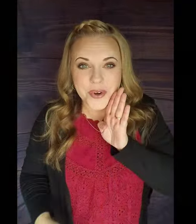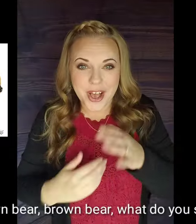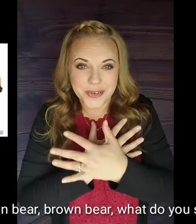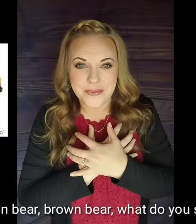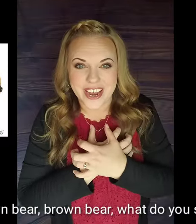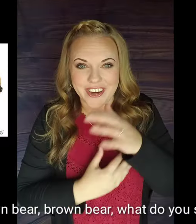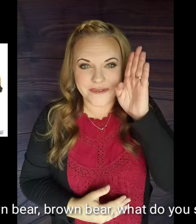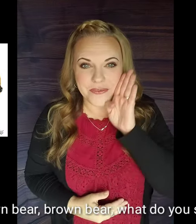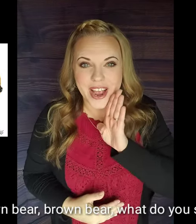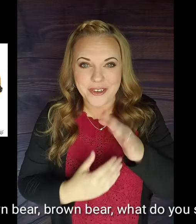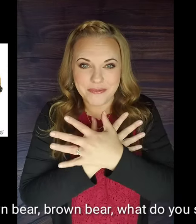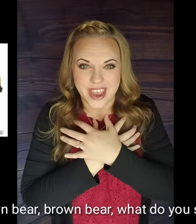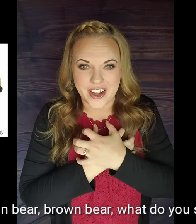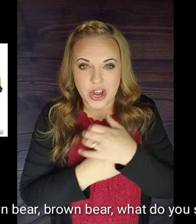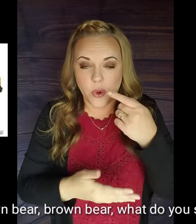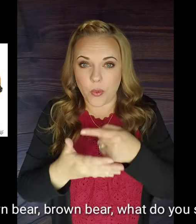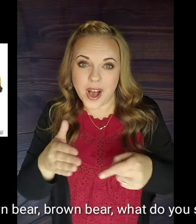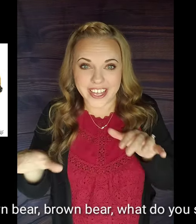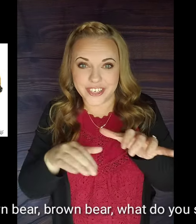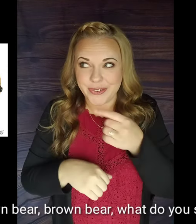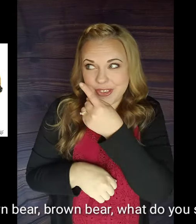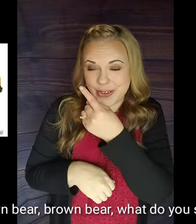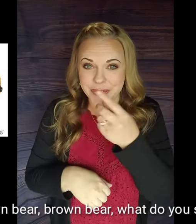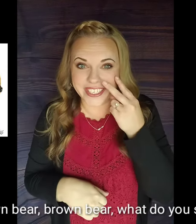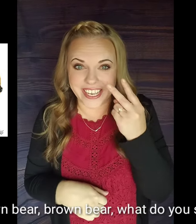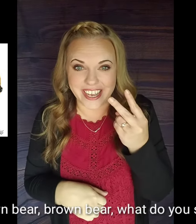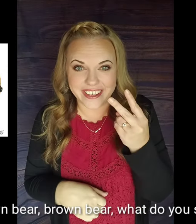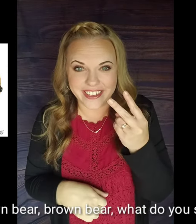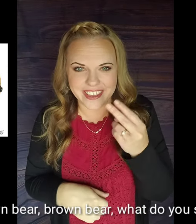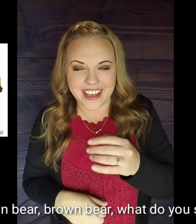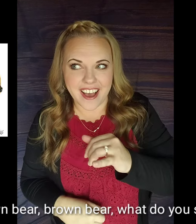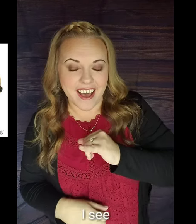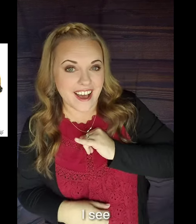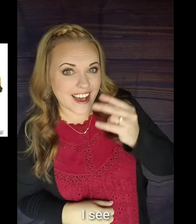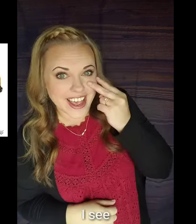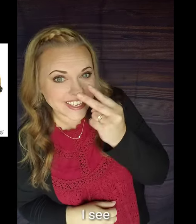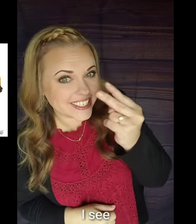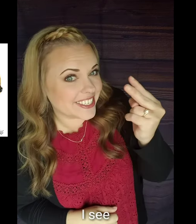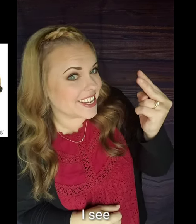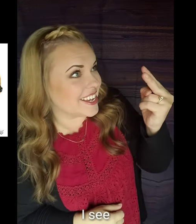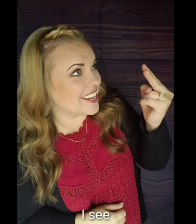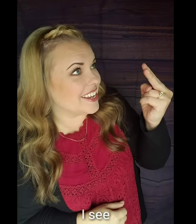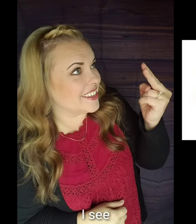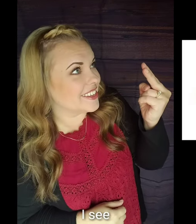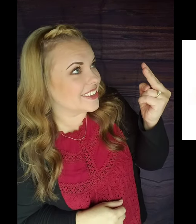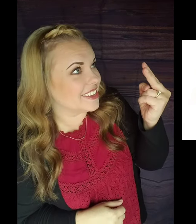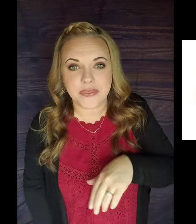Brown Bear, Brown Bear, what do you see? I see